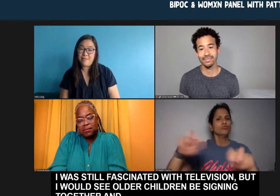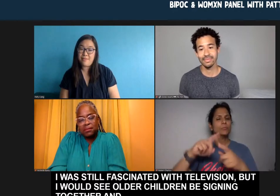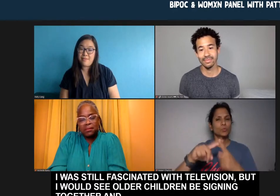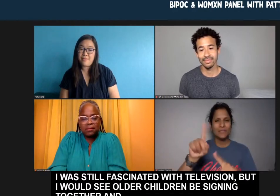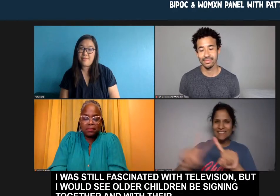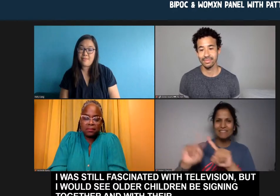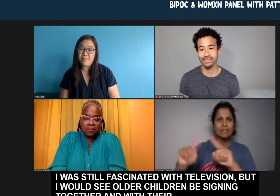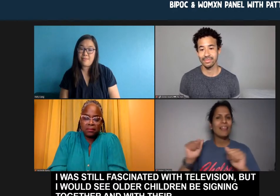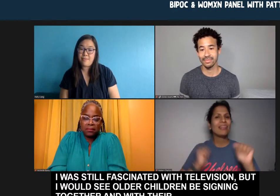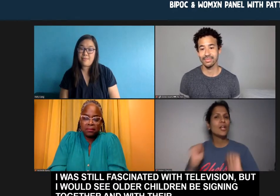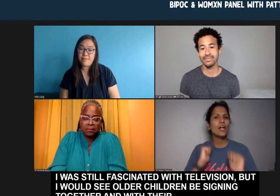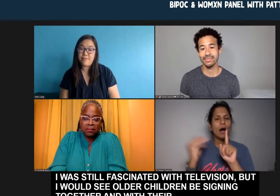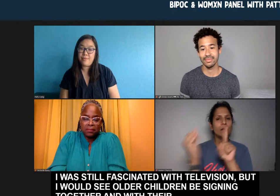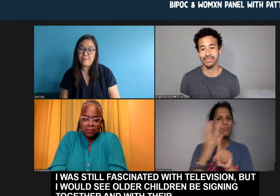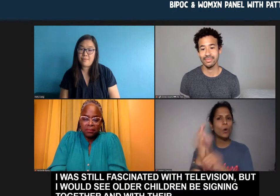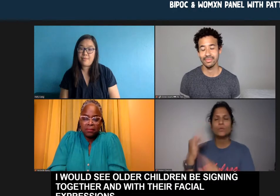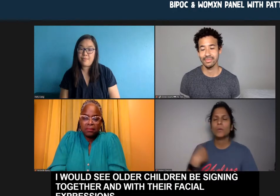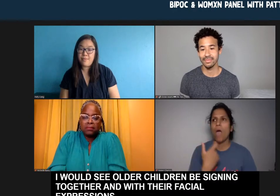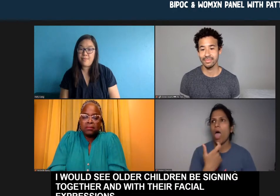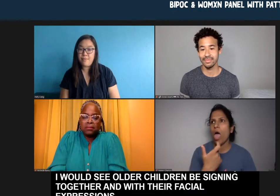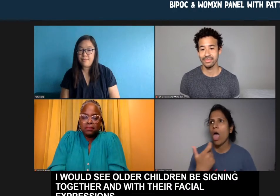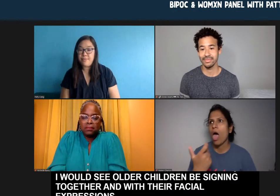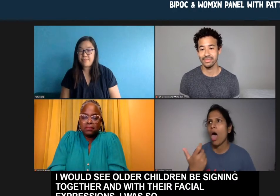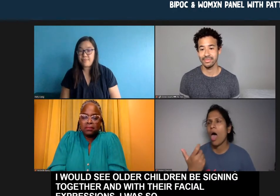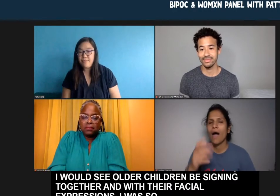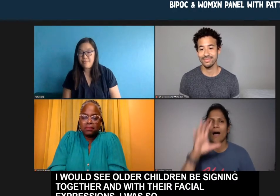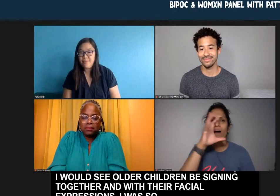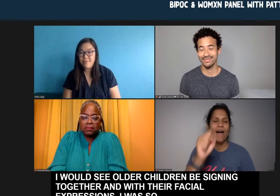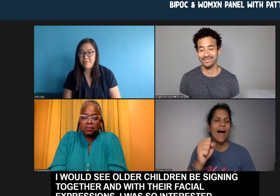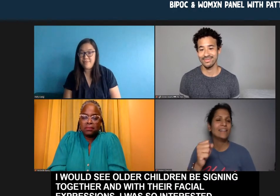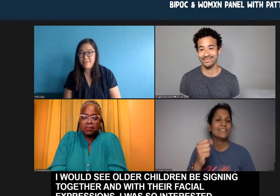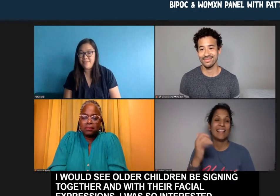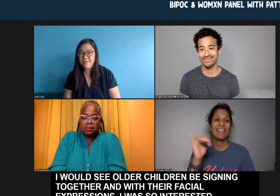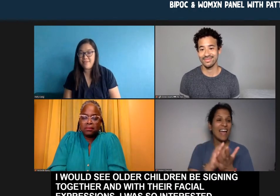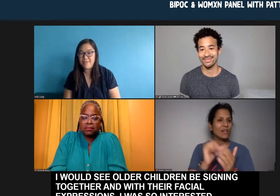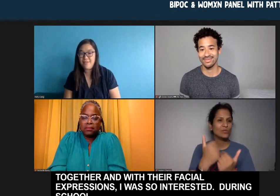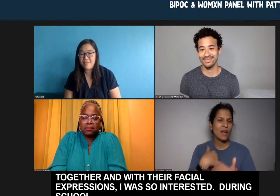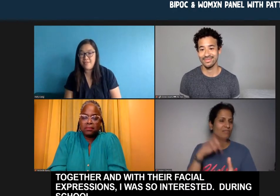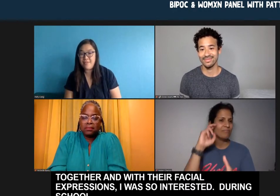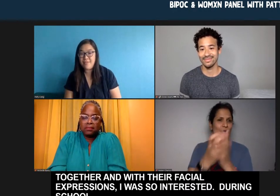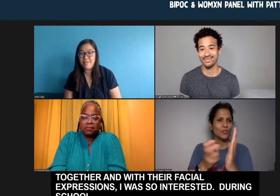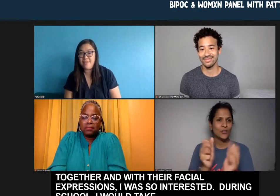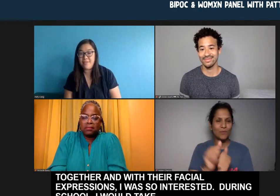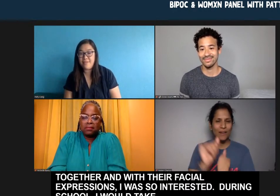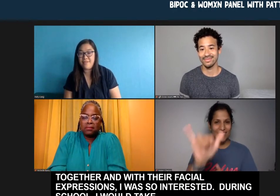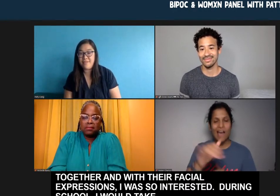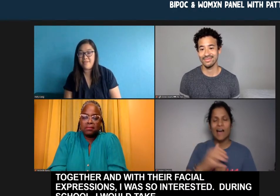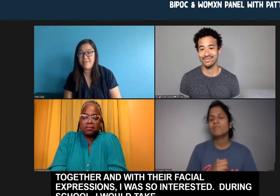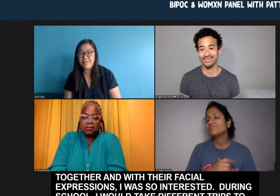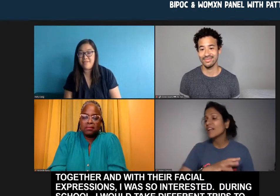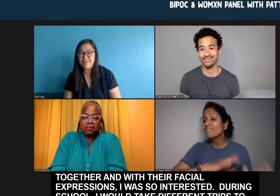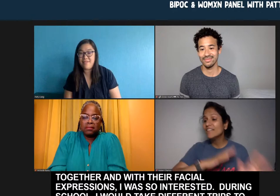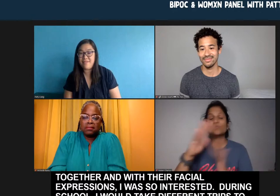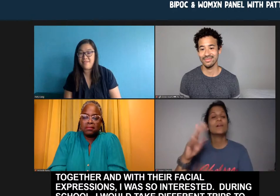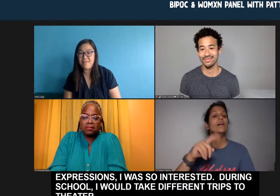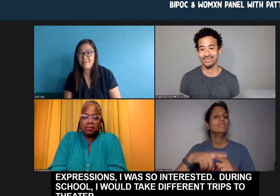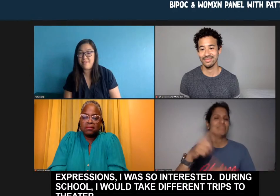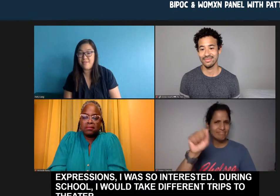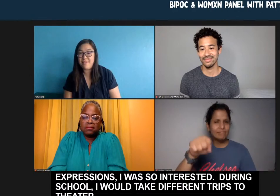interested. And then during school, I would take different trips to theater because it was in New York City, and it was always really fascinating. So that's how I got